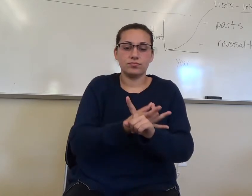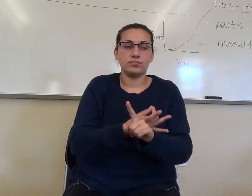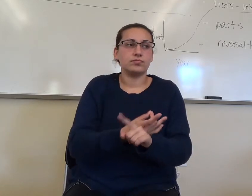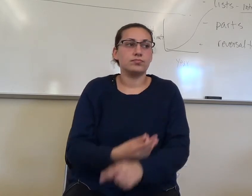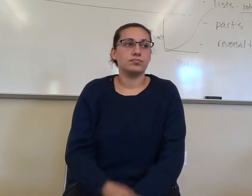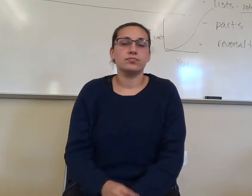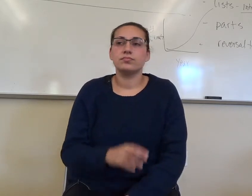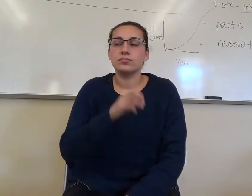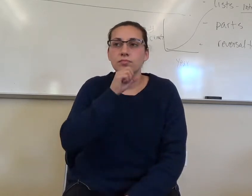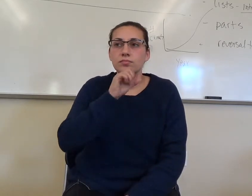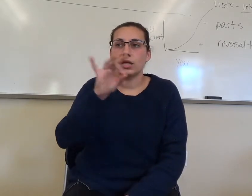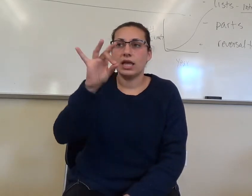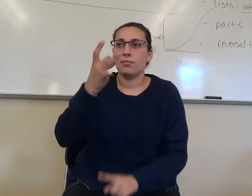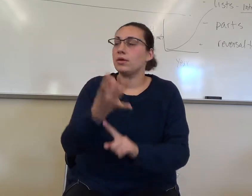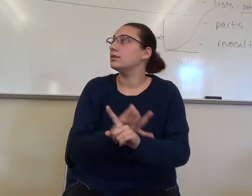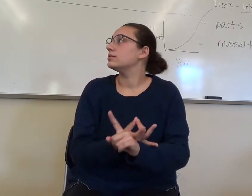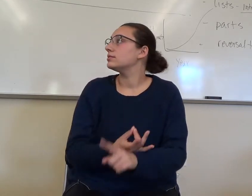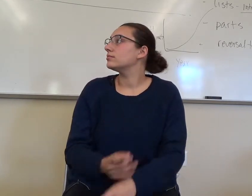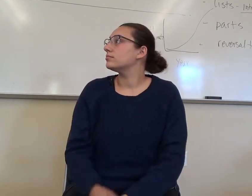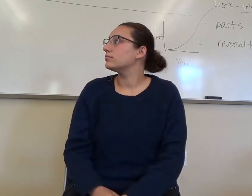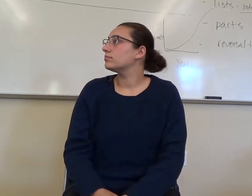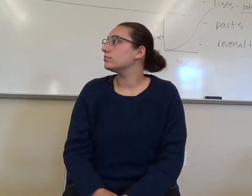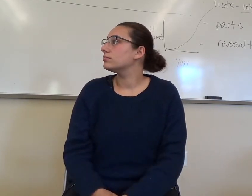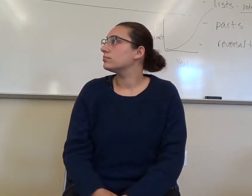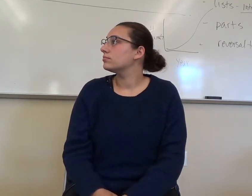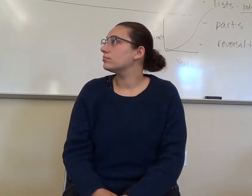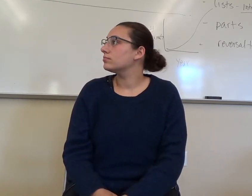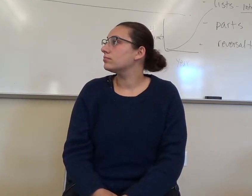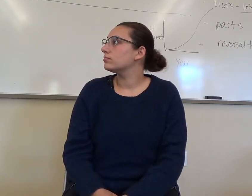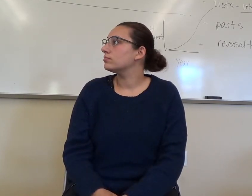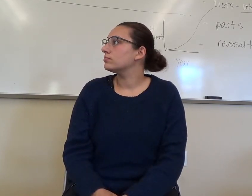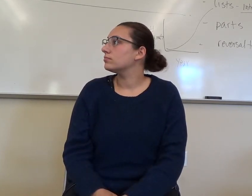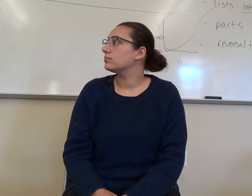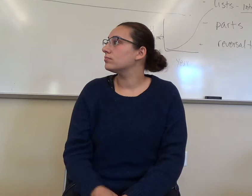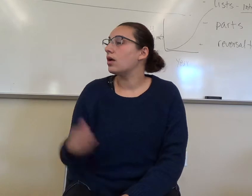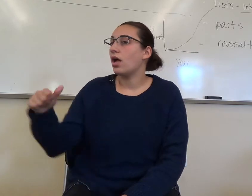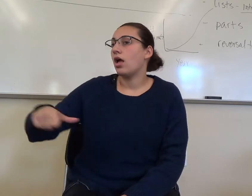we can put this down, other payments